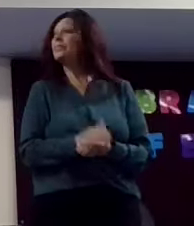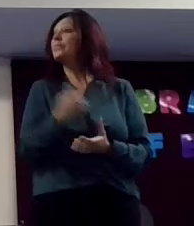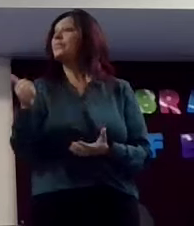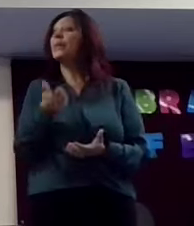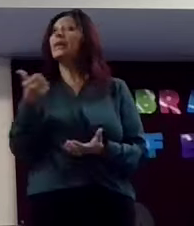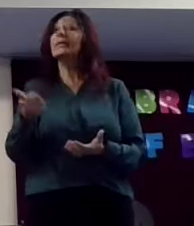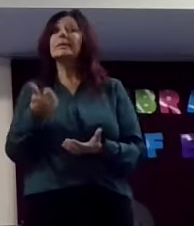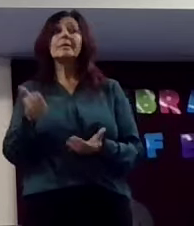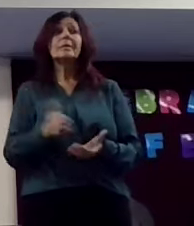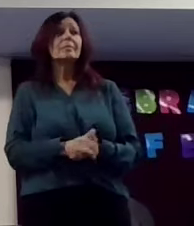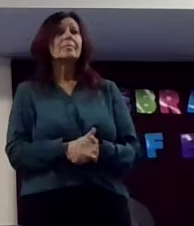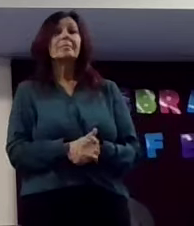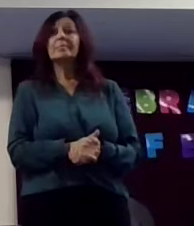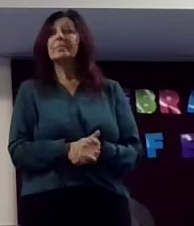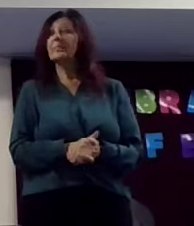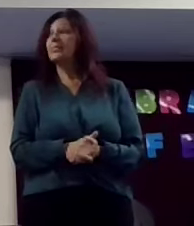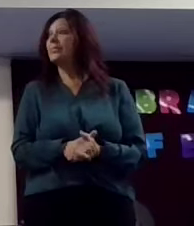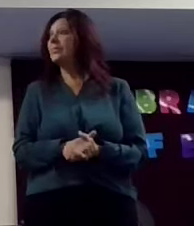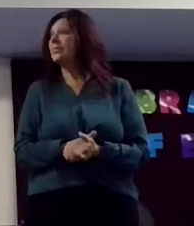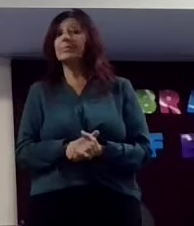Anything else?